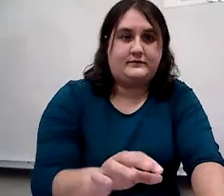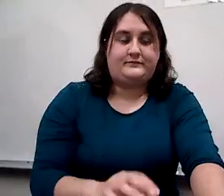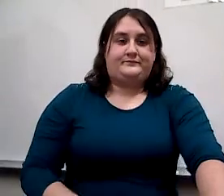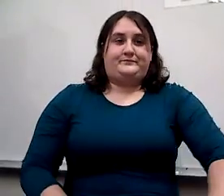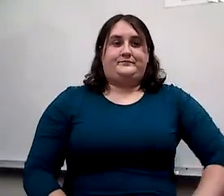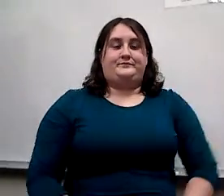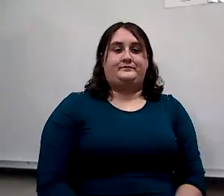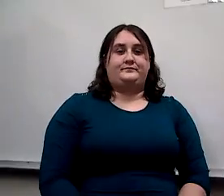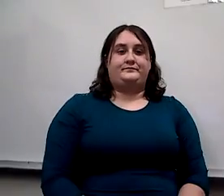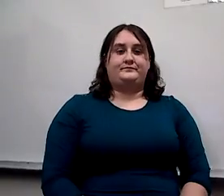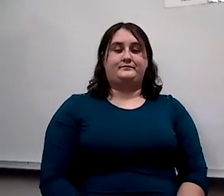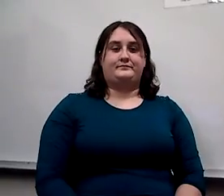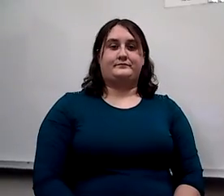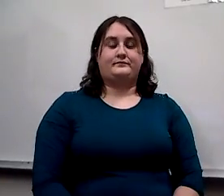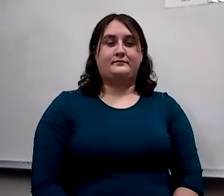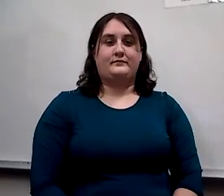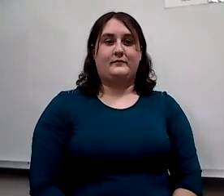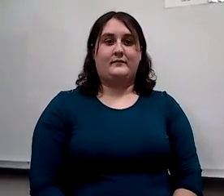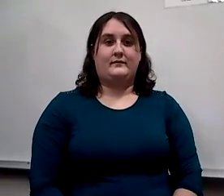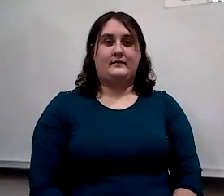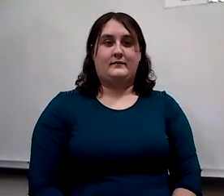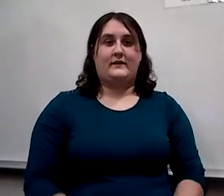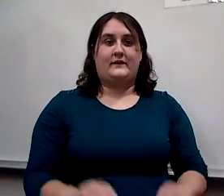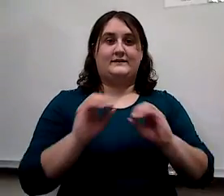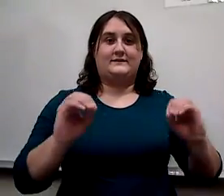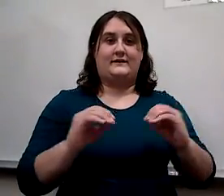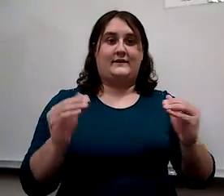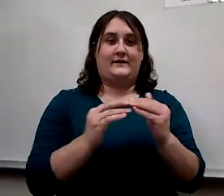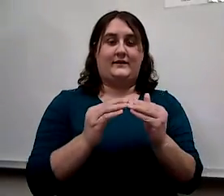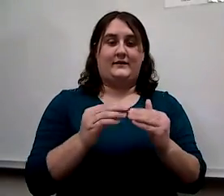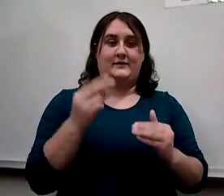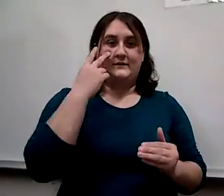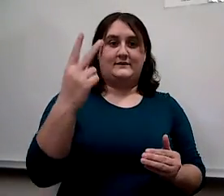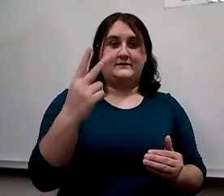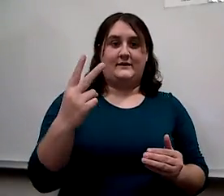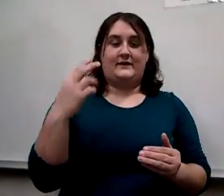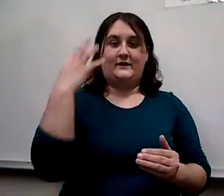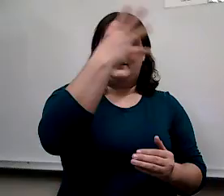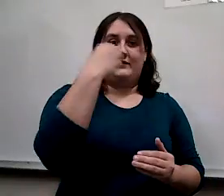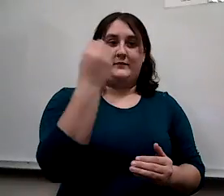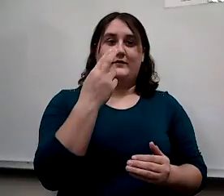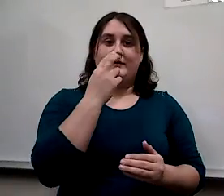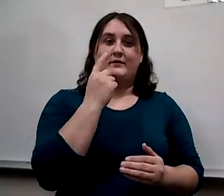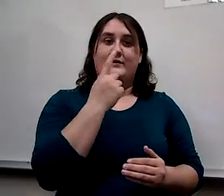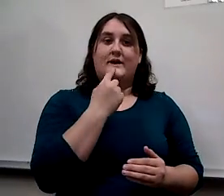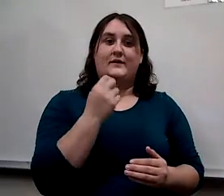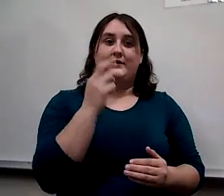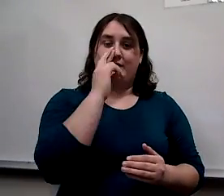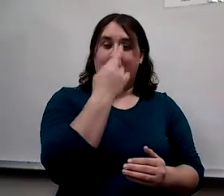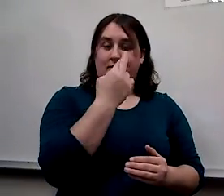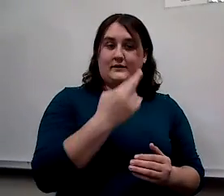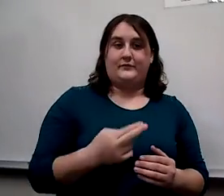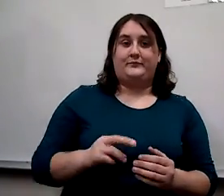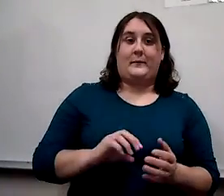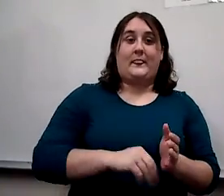minute simultaneous interpreting. There is nothing that can equal the sight of a beautiful red rose. Gardeners will